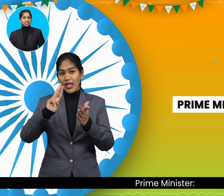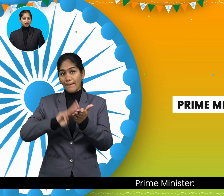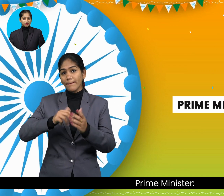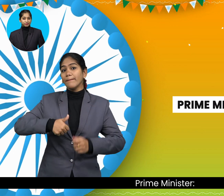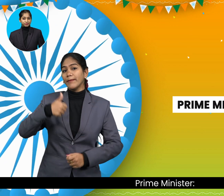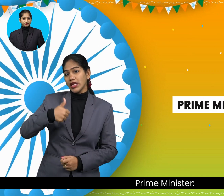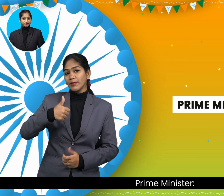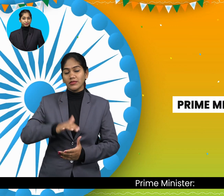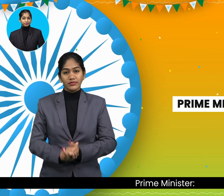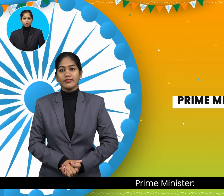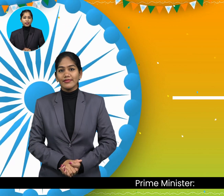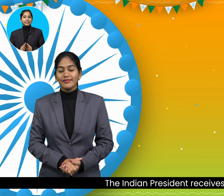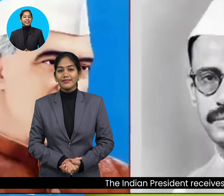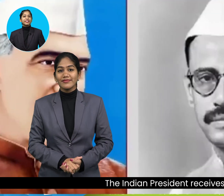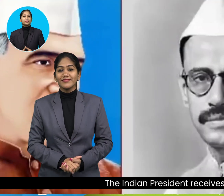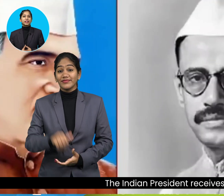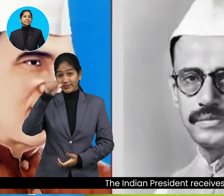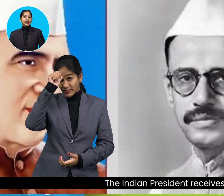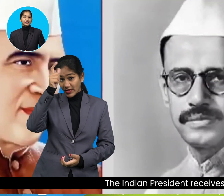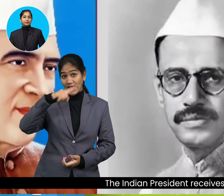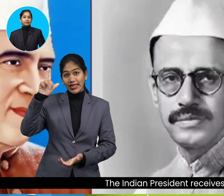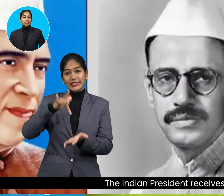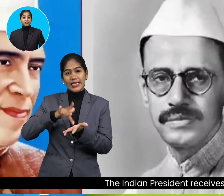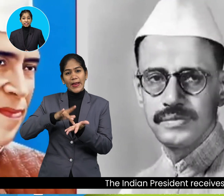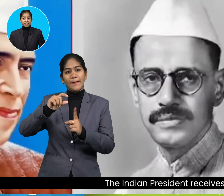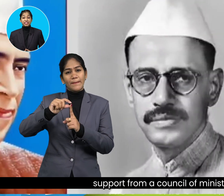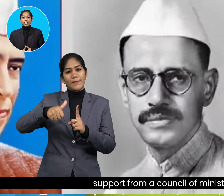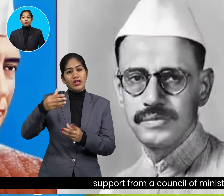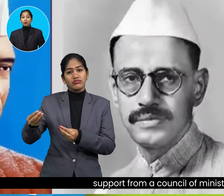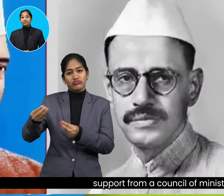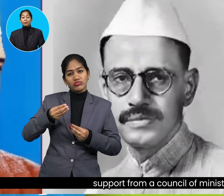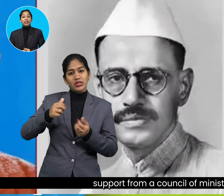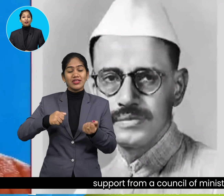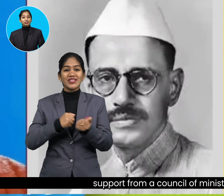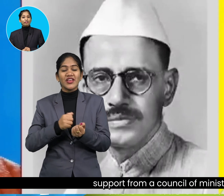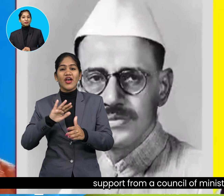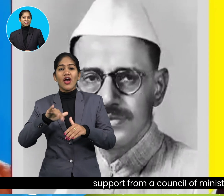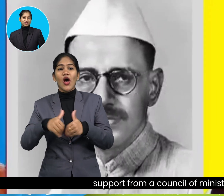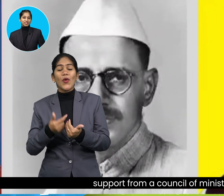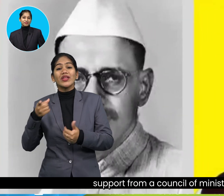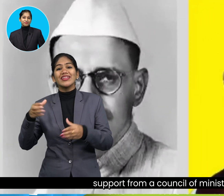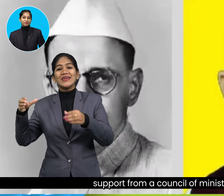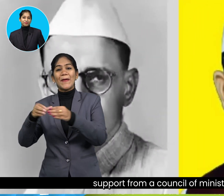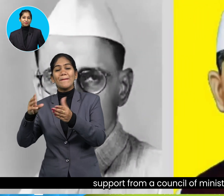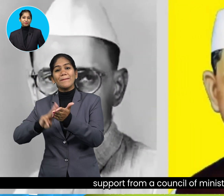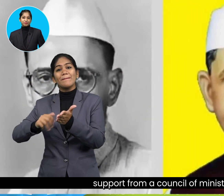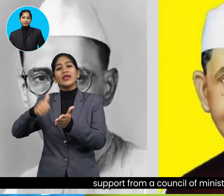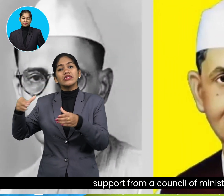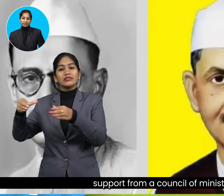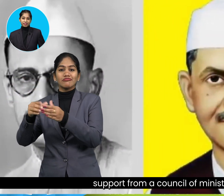Prime Minister. The Indian President receives support from a Council of Ministers